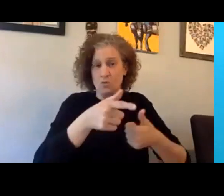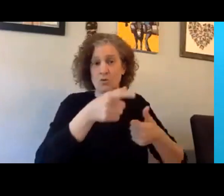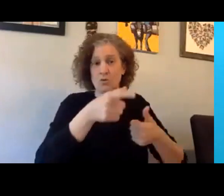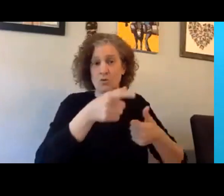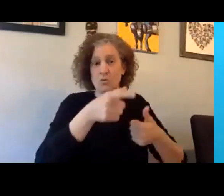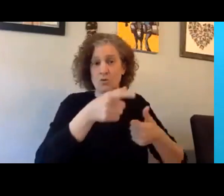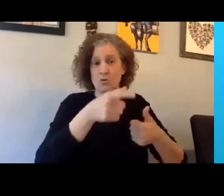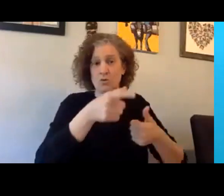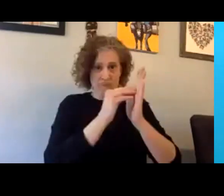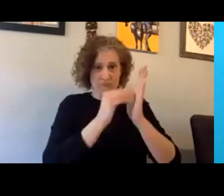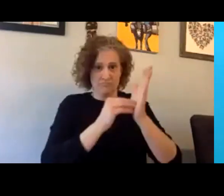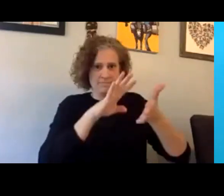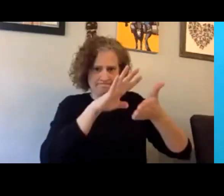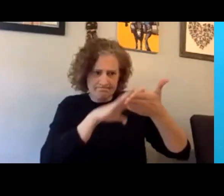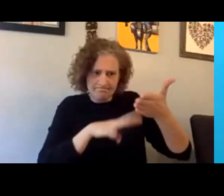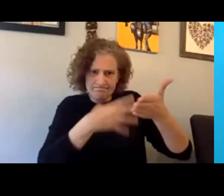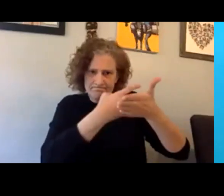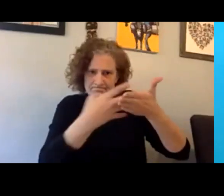Remember.